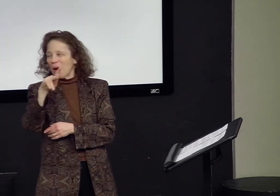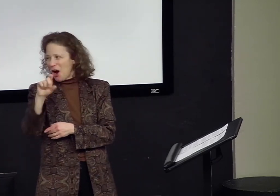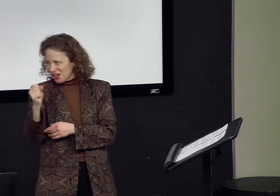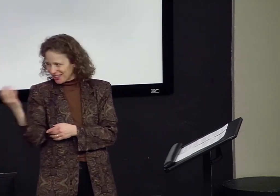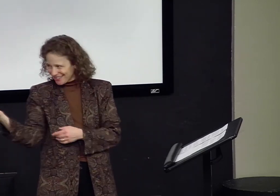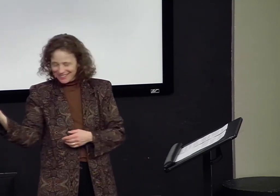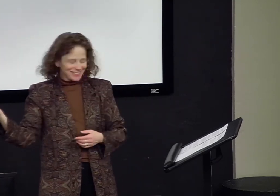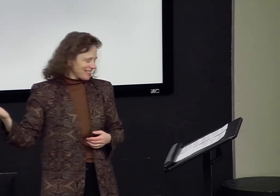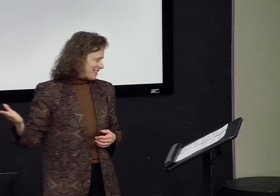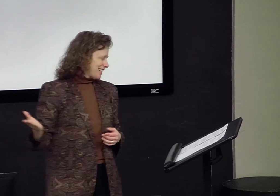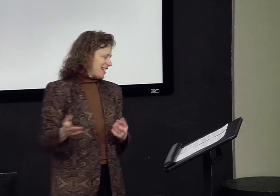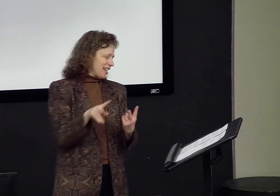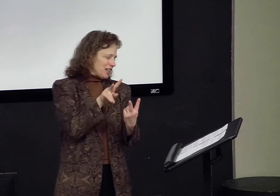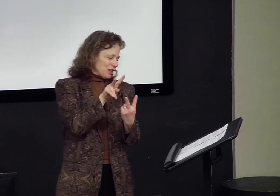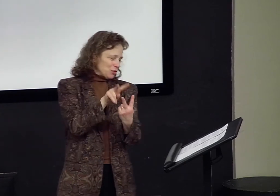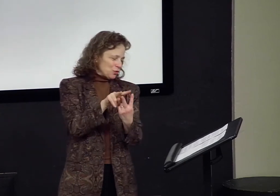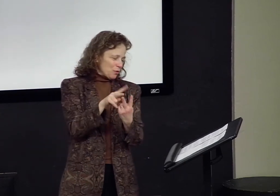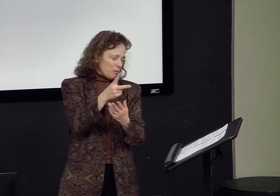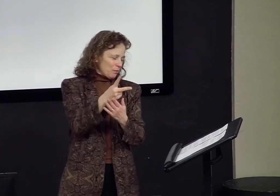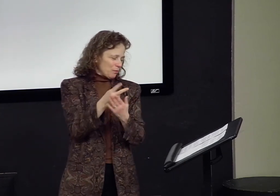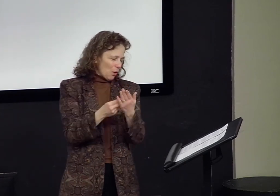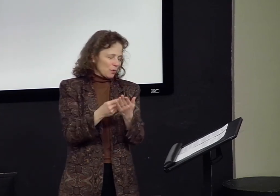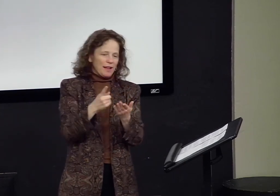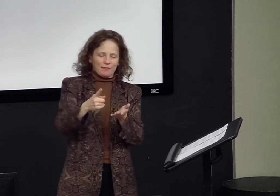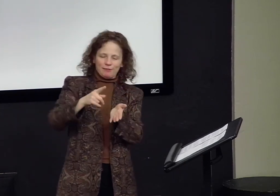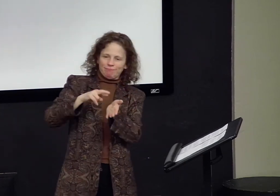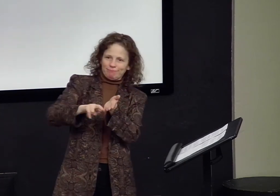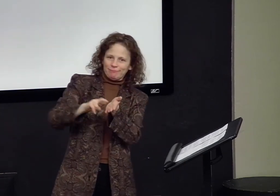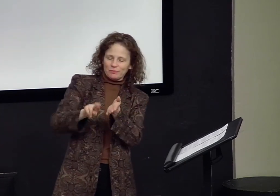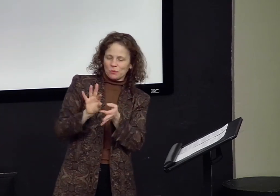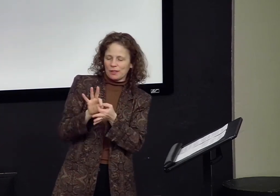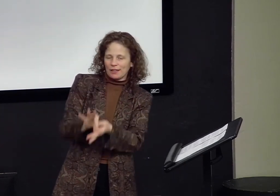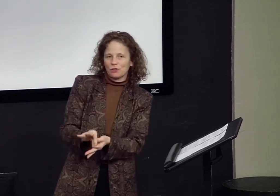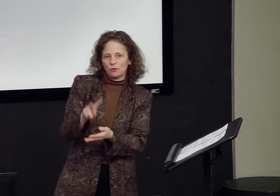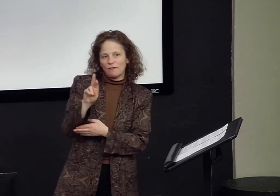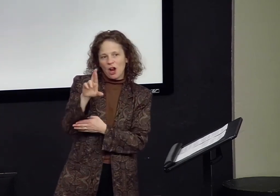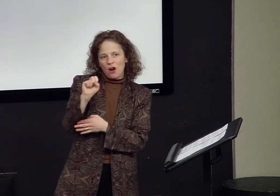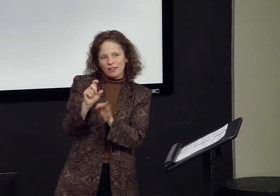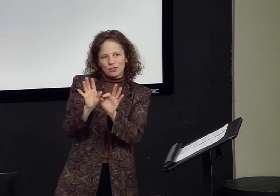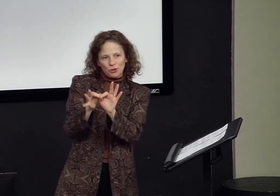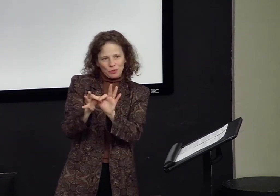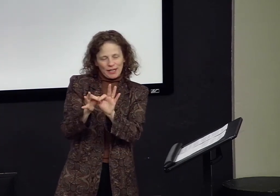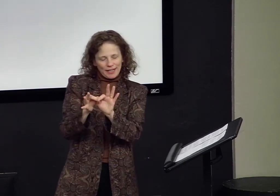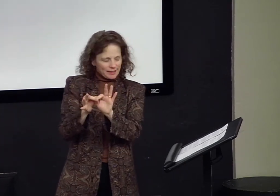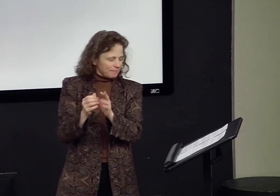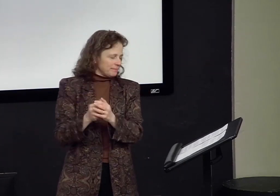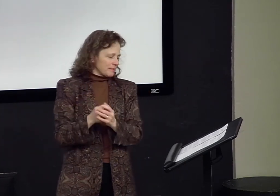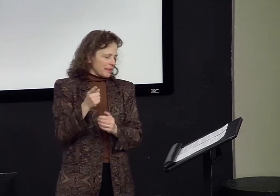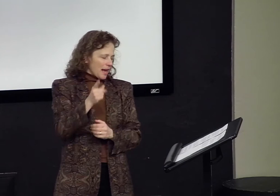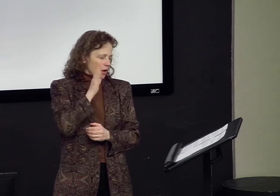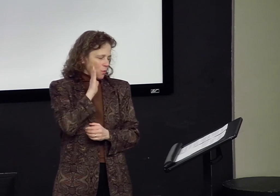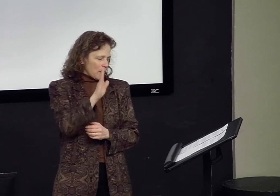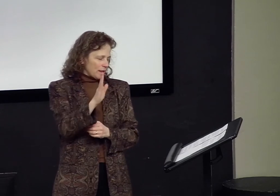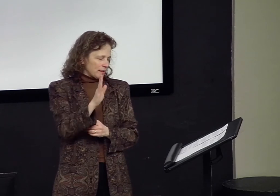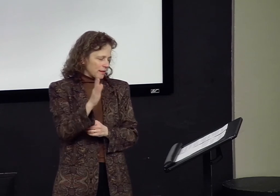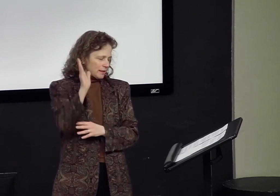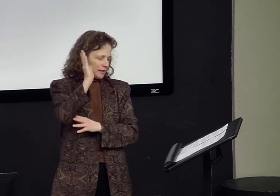standing over here, as well as Annie Marks. And the two of them have been doing research related to video relay